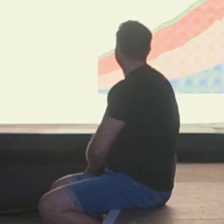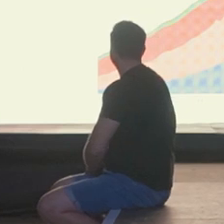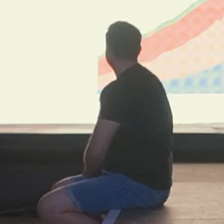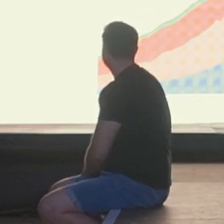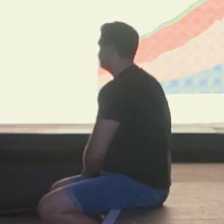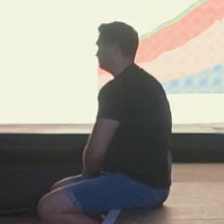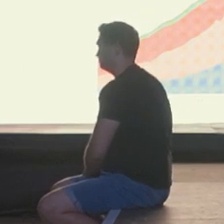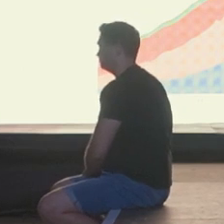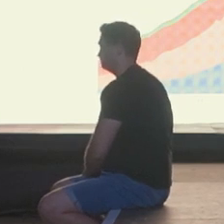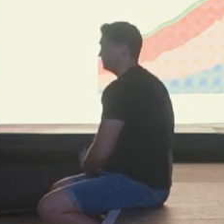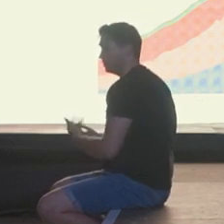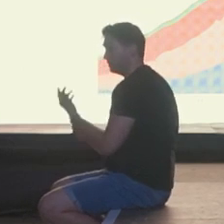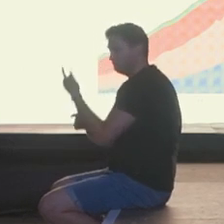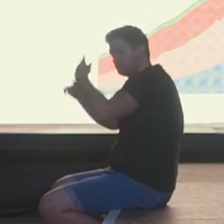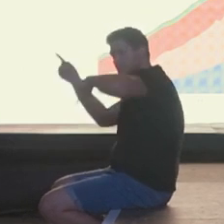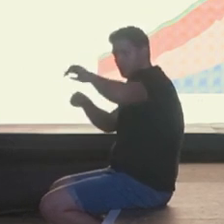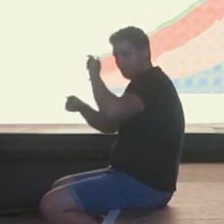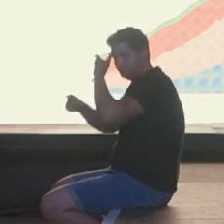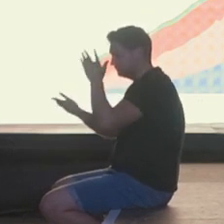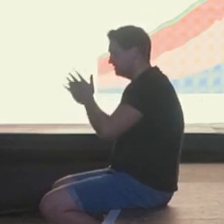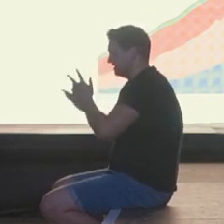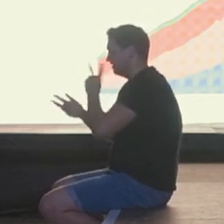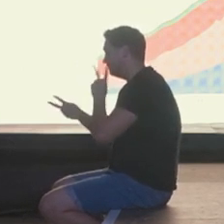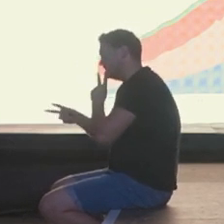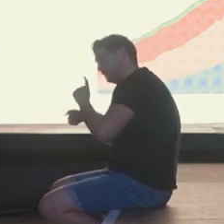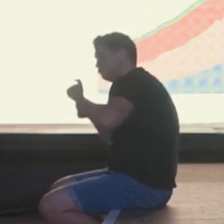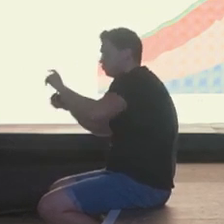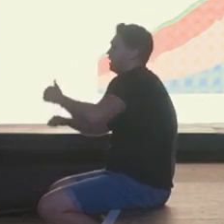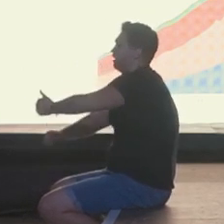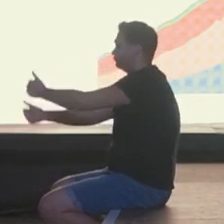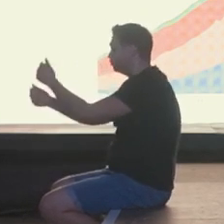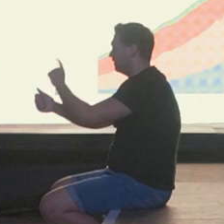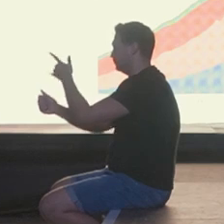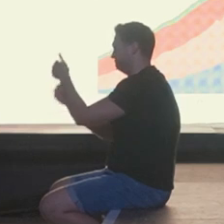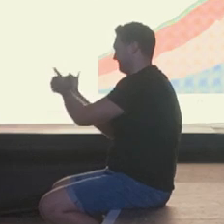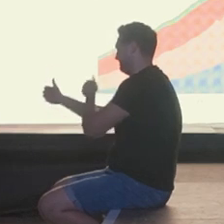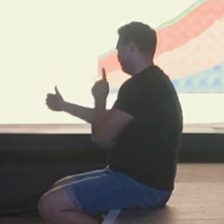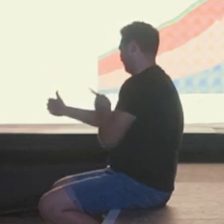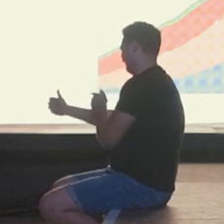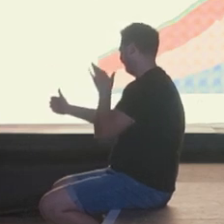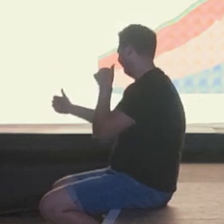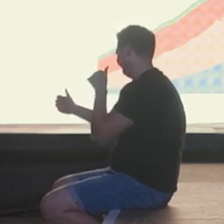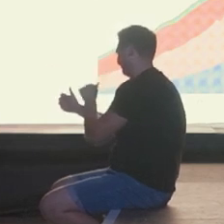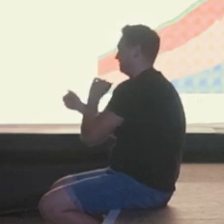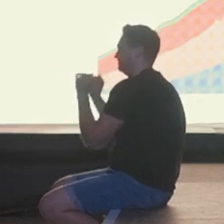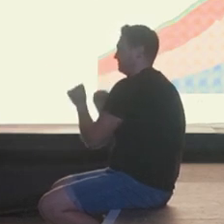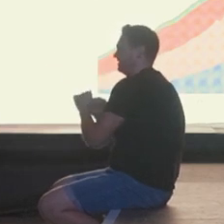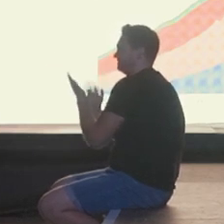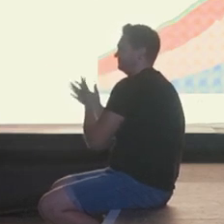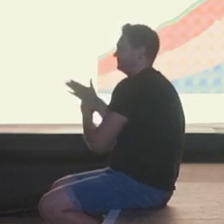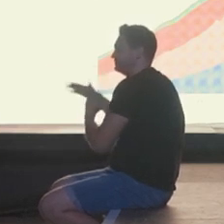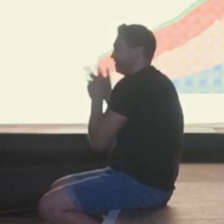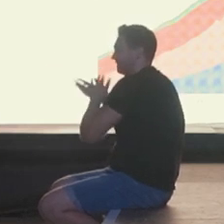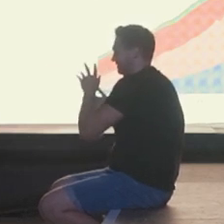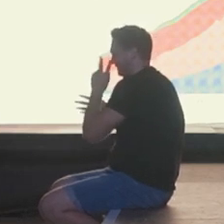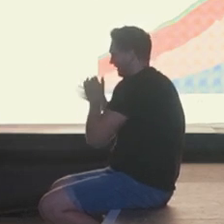to go vegan, great. But if these corporations and these governments don't make it a long-lasting and meaningful systemic change, this graph is going to keep